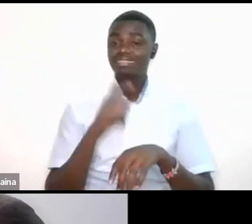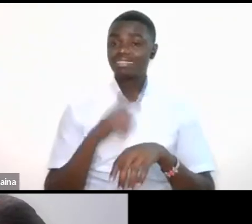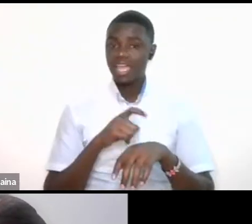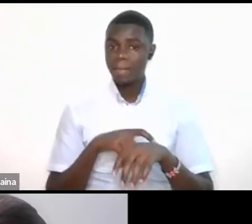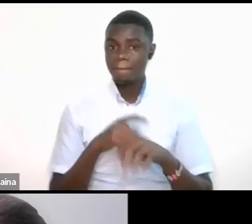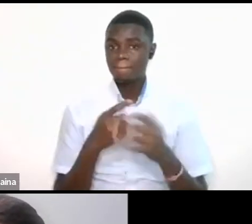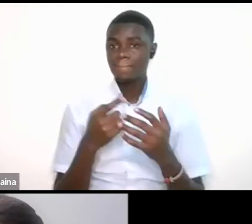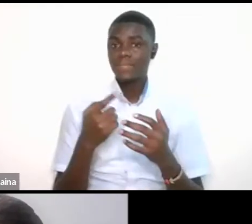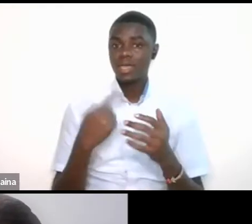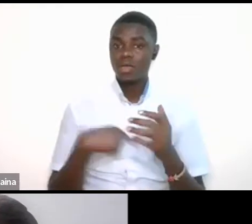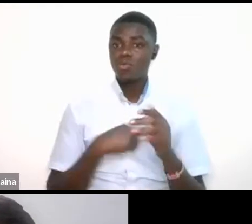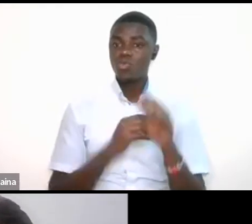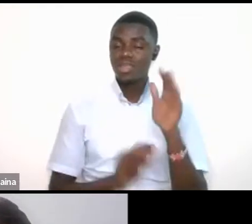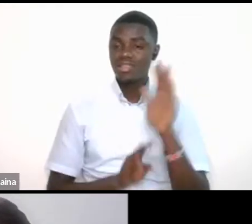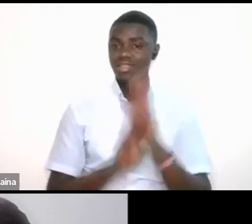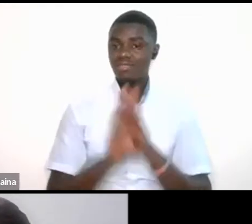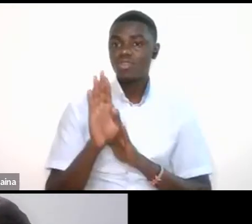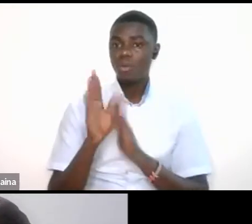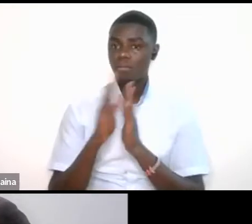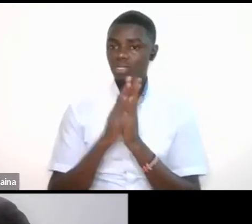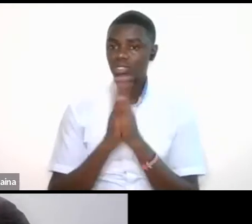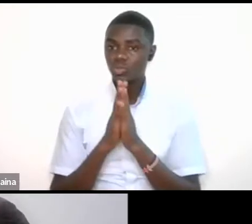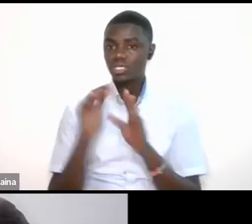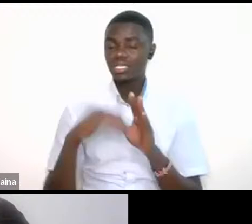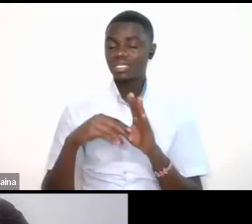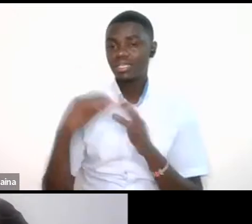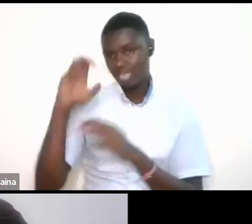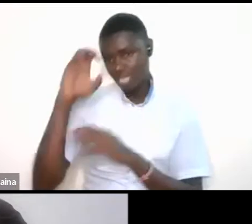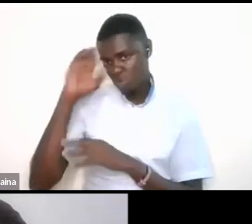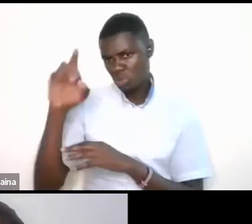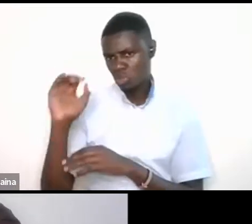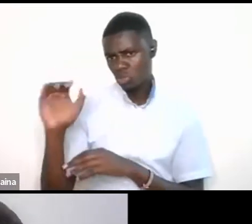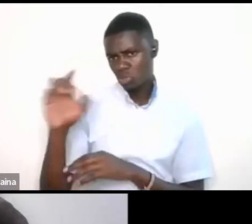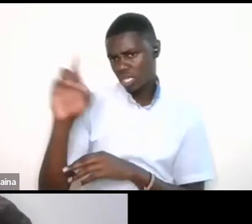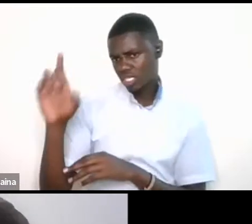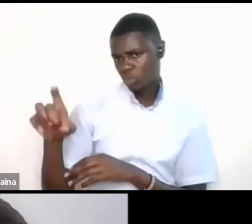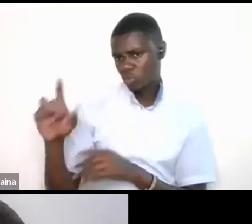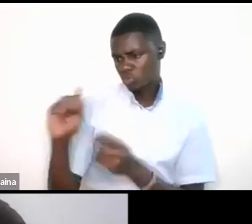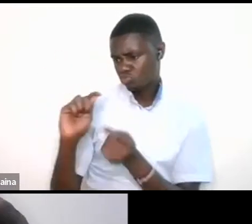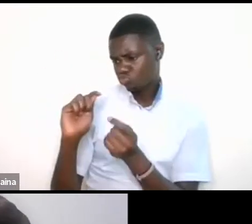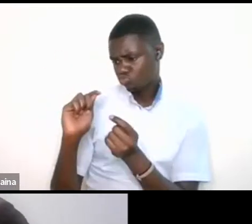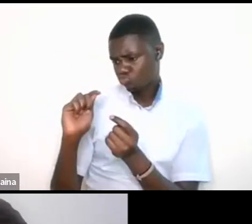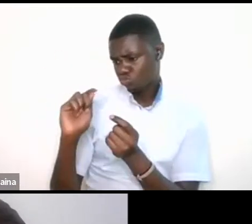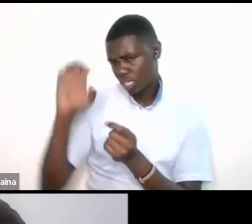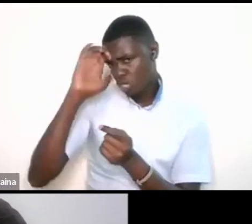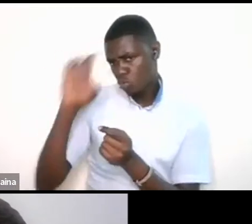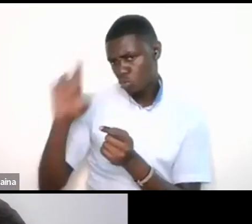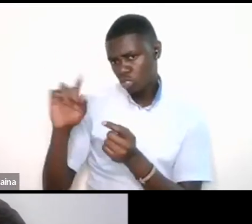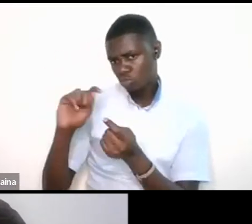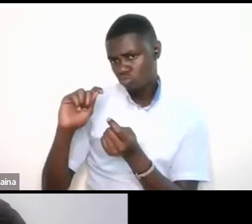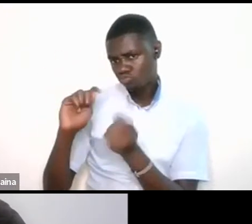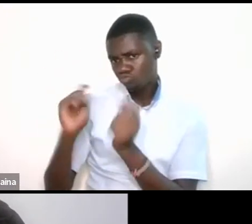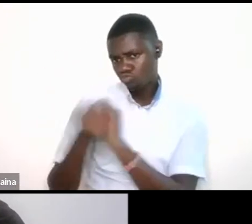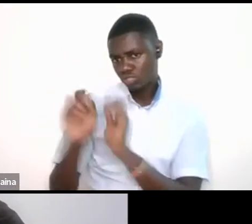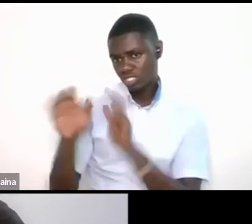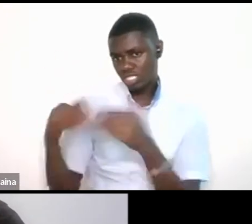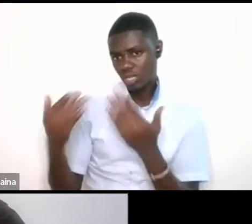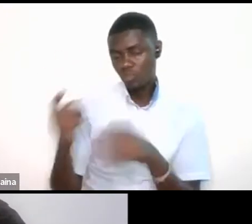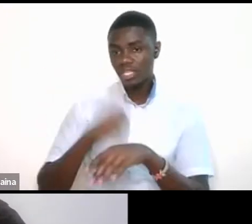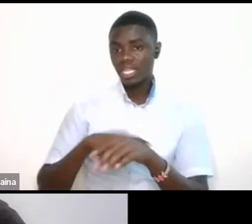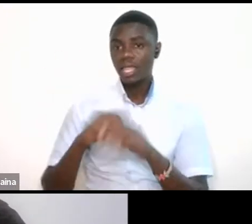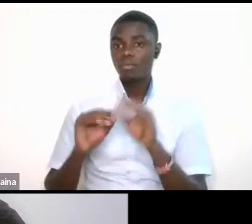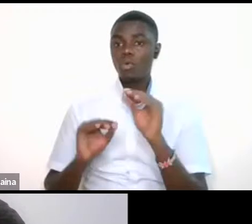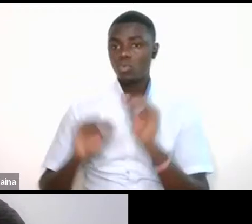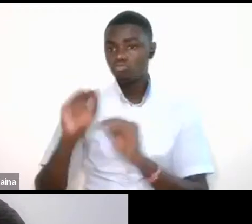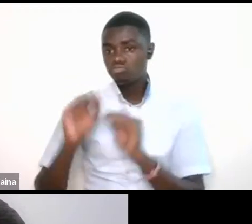develop narratives in education, you ask the question, how do we change? When we develop a narrative in education, we need to